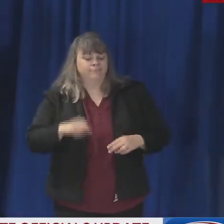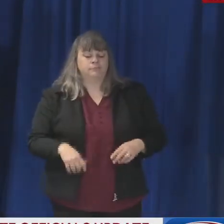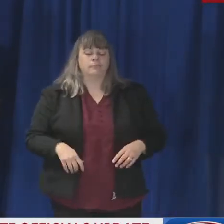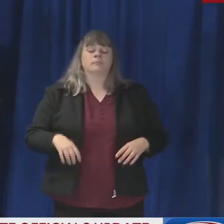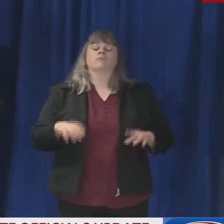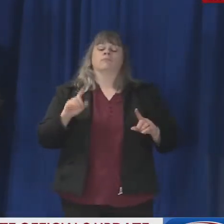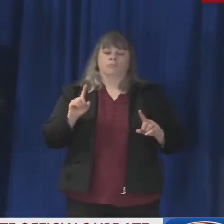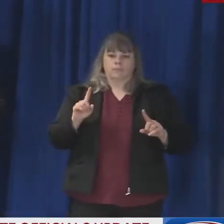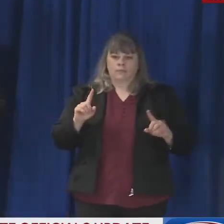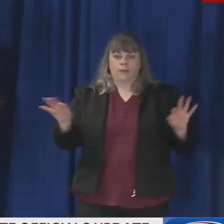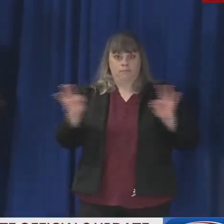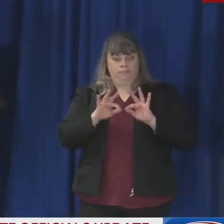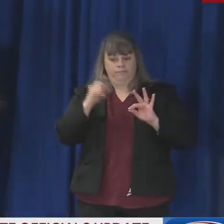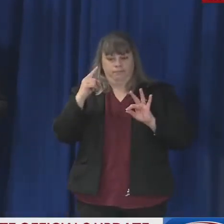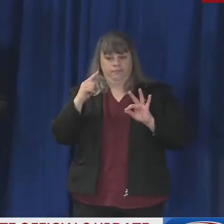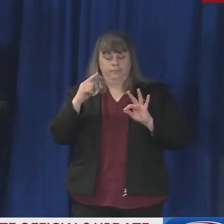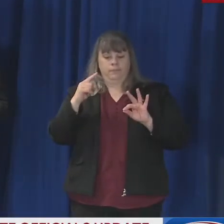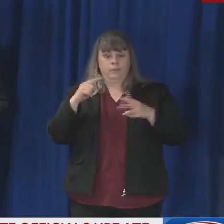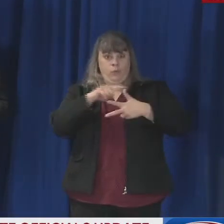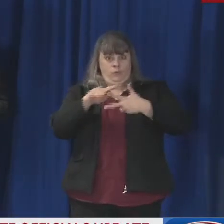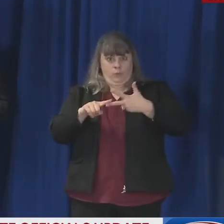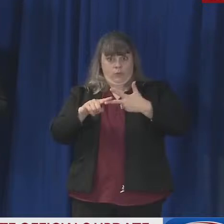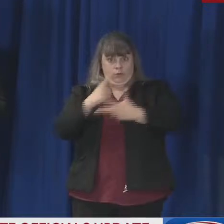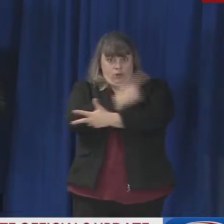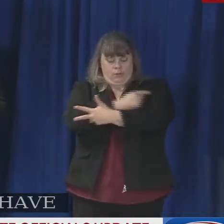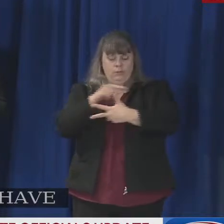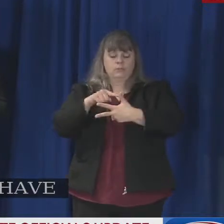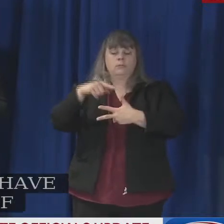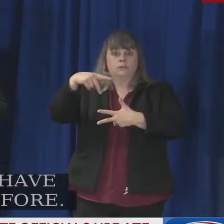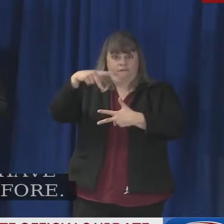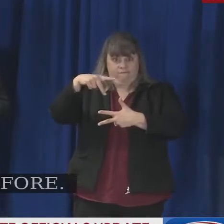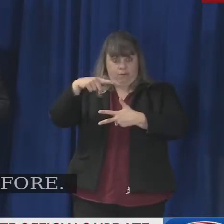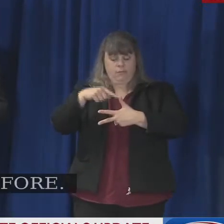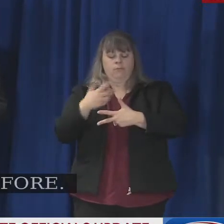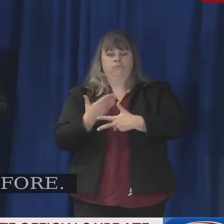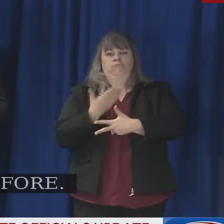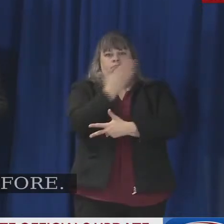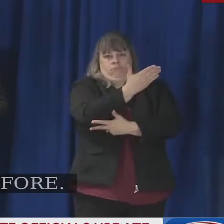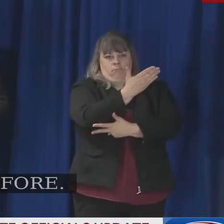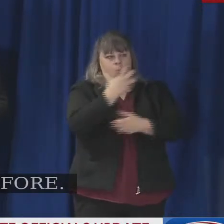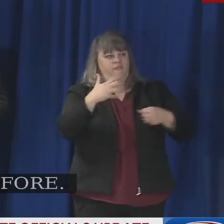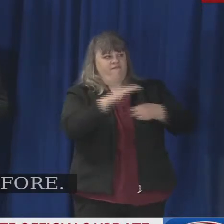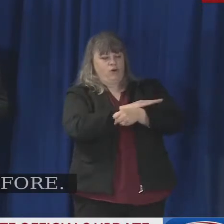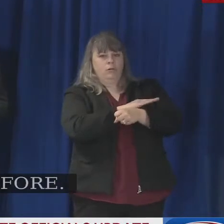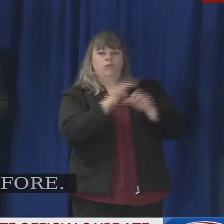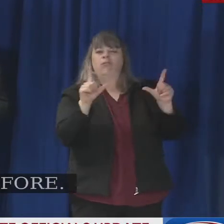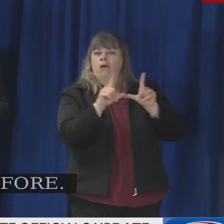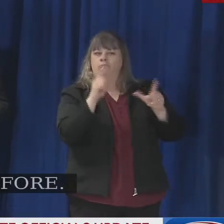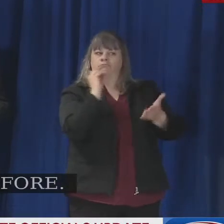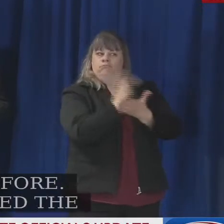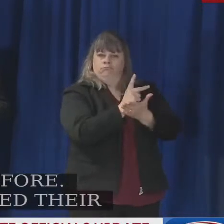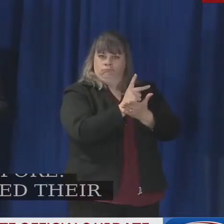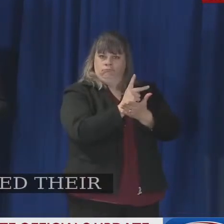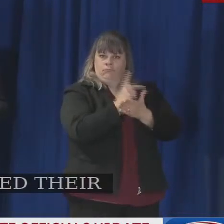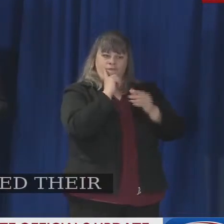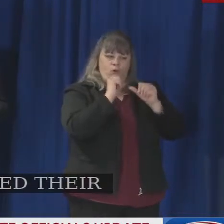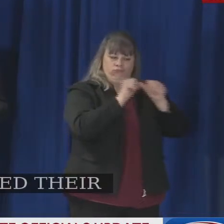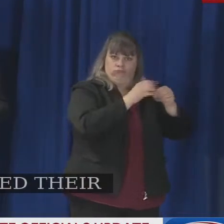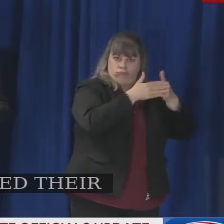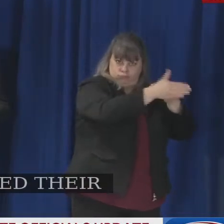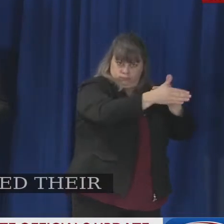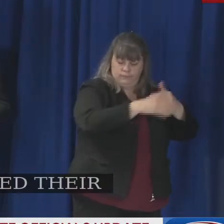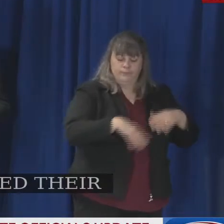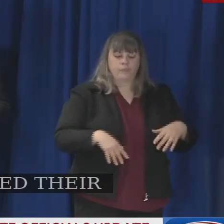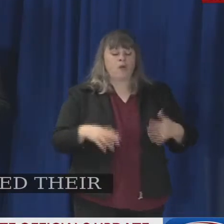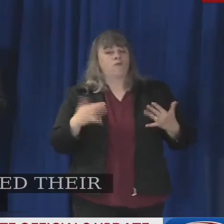both, so Pfizer has submitted their vaccine for full licensure or full approval. Right now the vaccines are